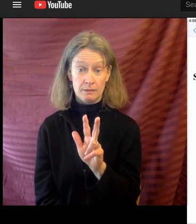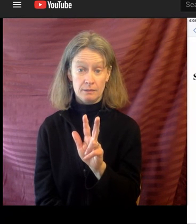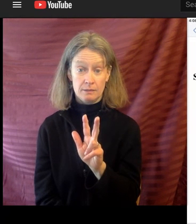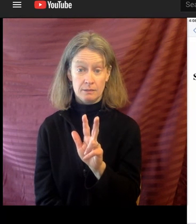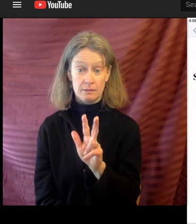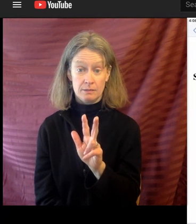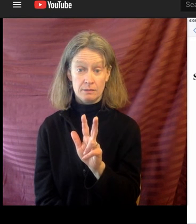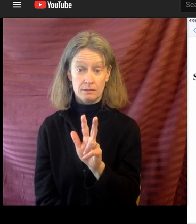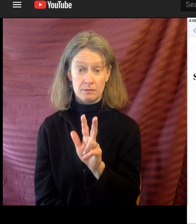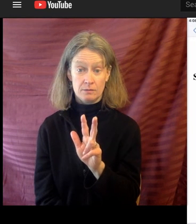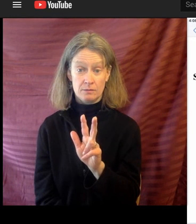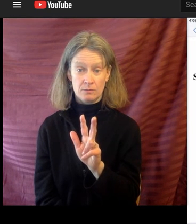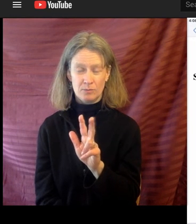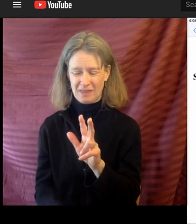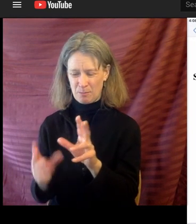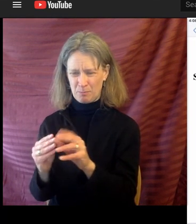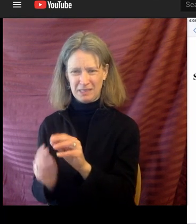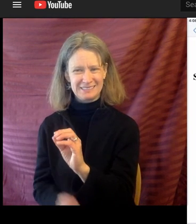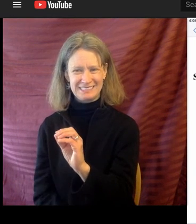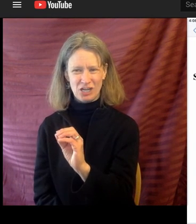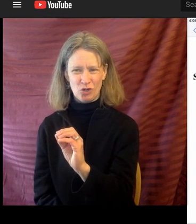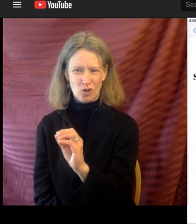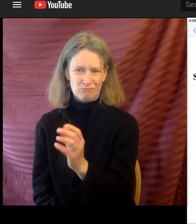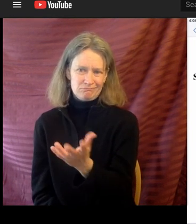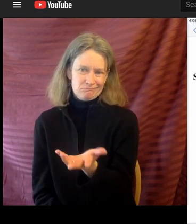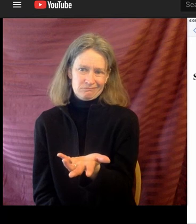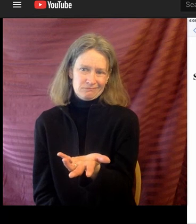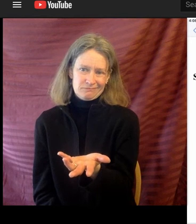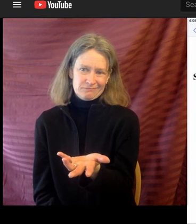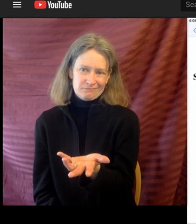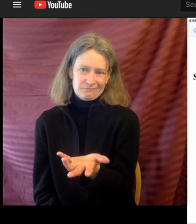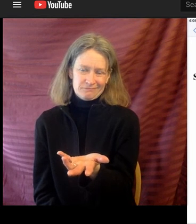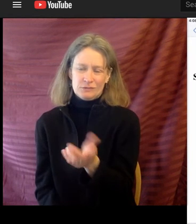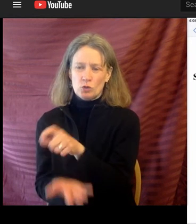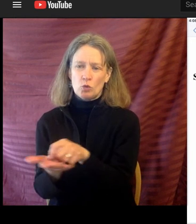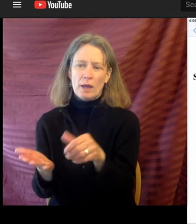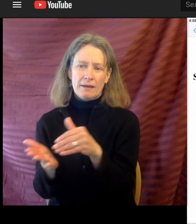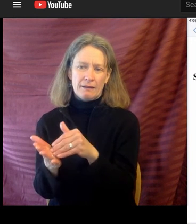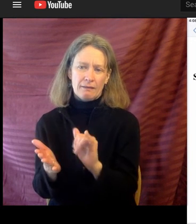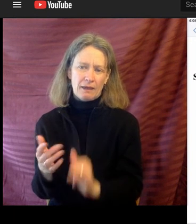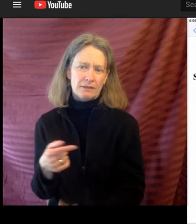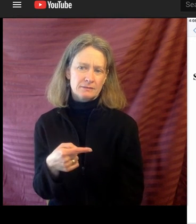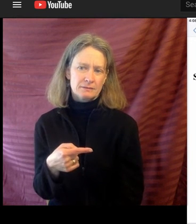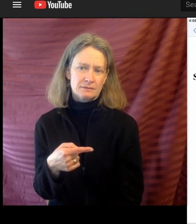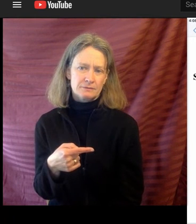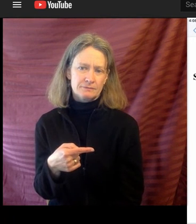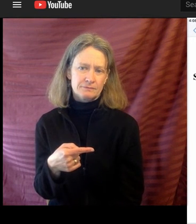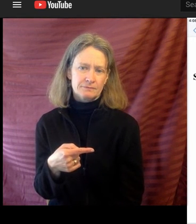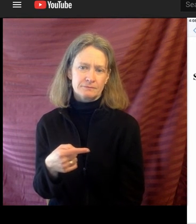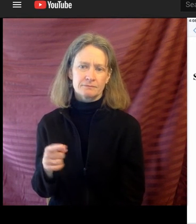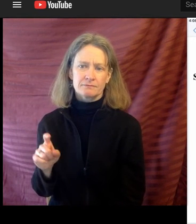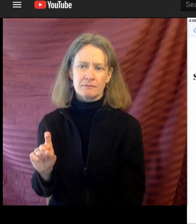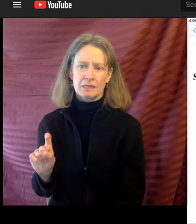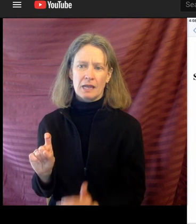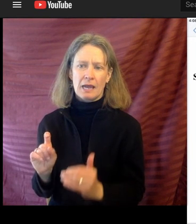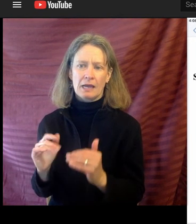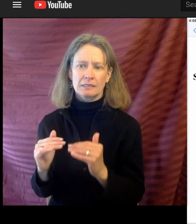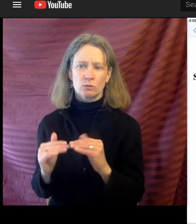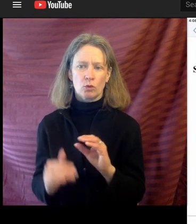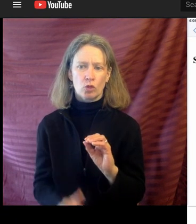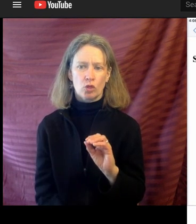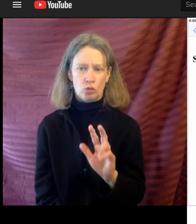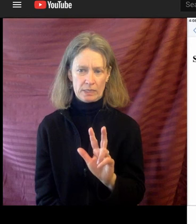And then this plus 0 isn't doing anything really, so I can rewrite that as x equals 3.